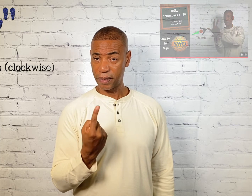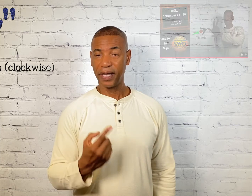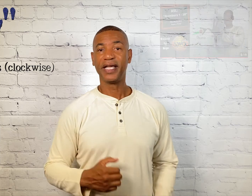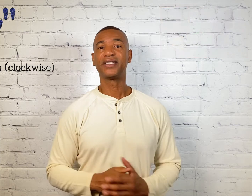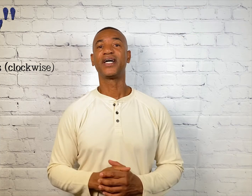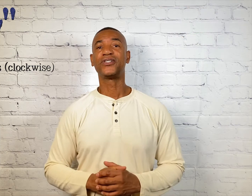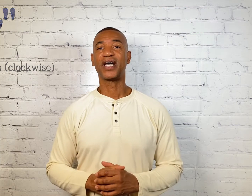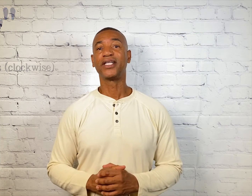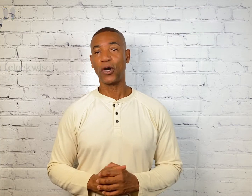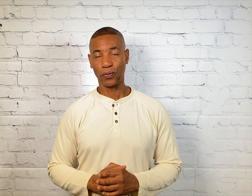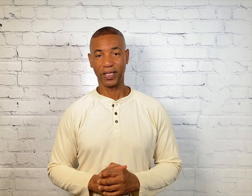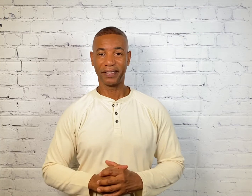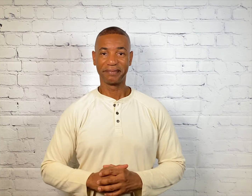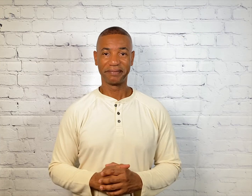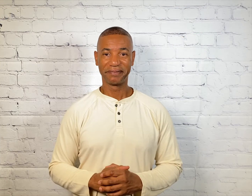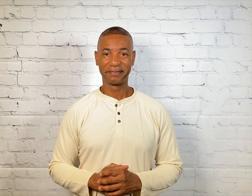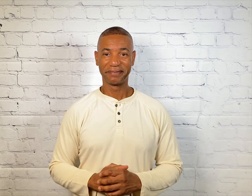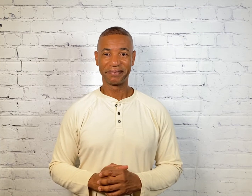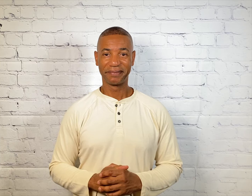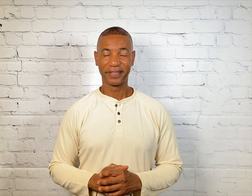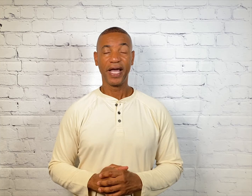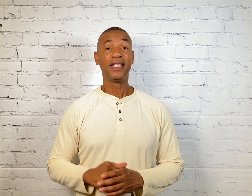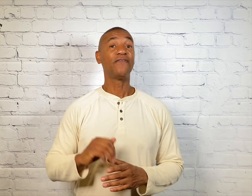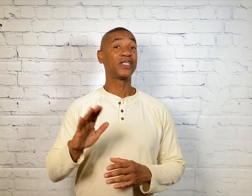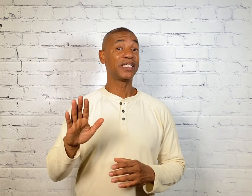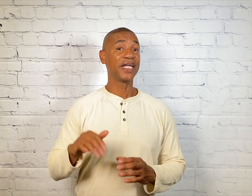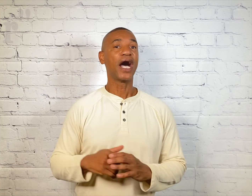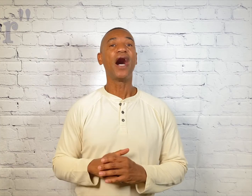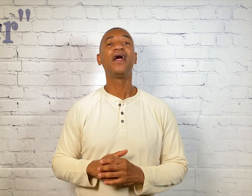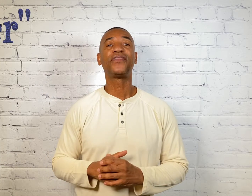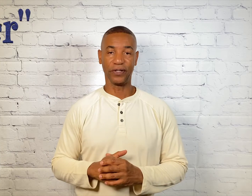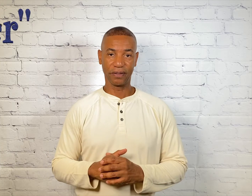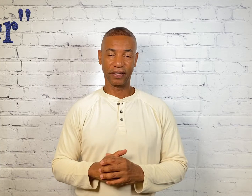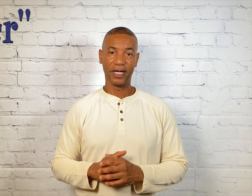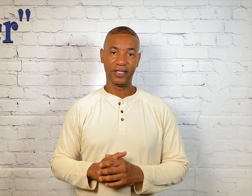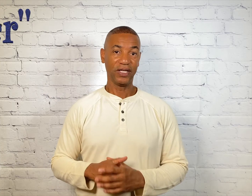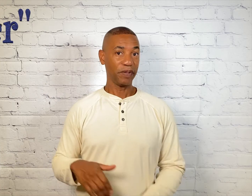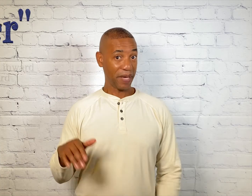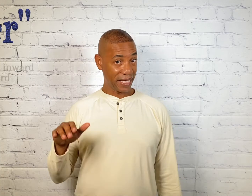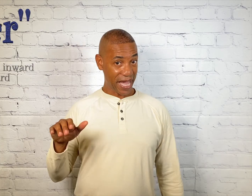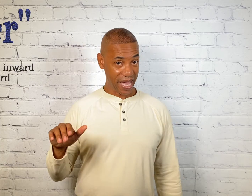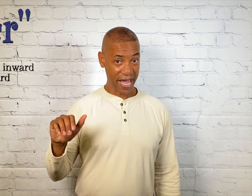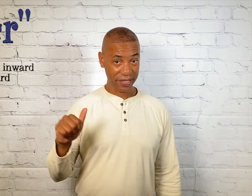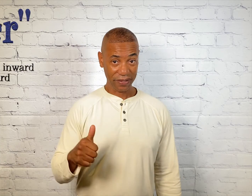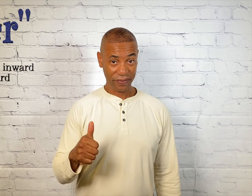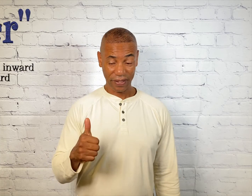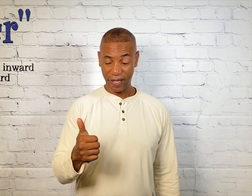That is how you sign only. Now for the sign other, simply make an A hand. This